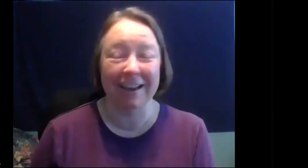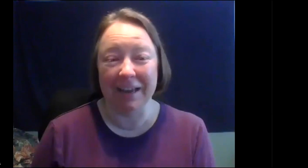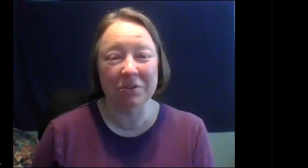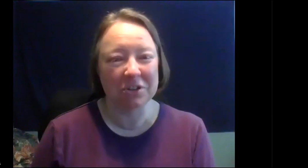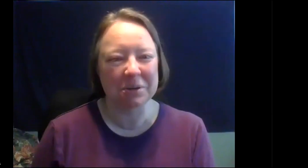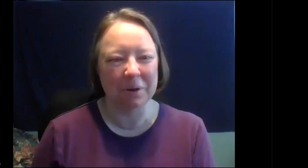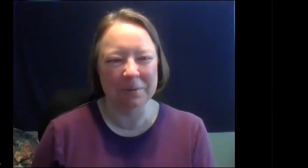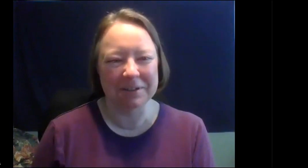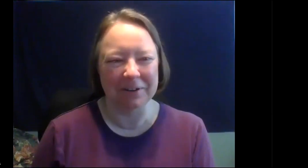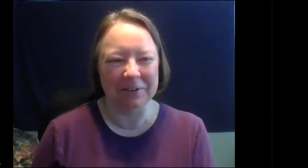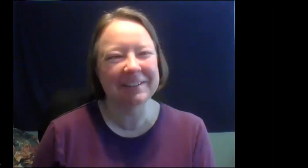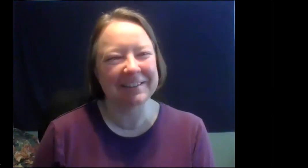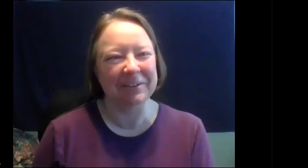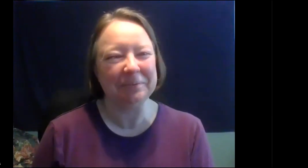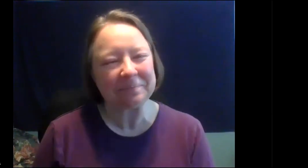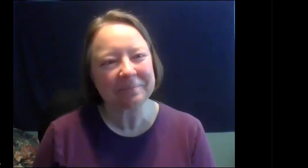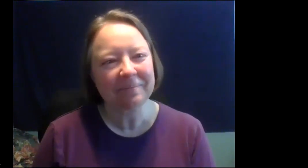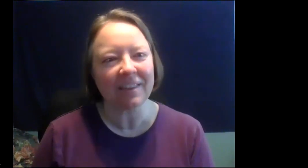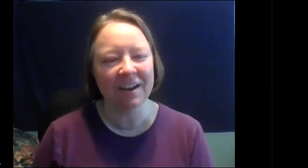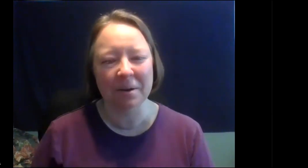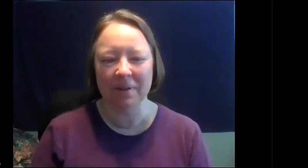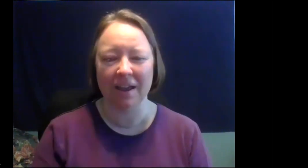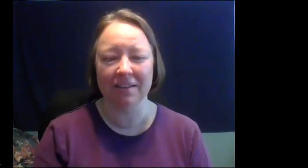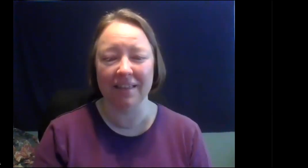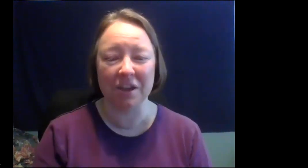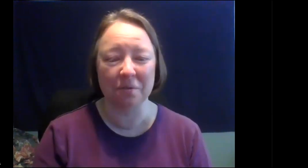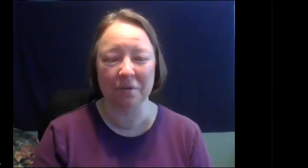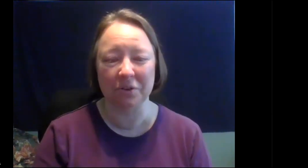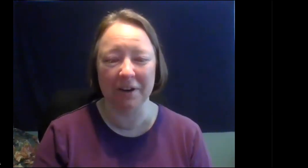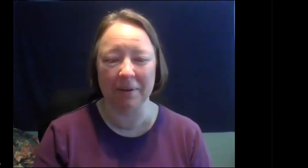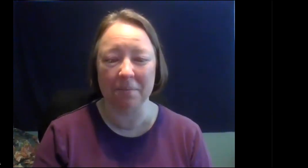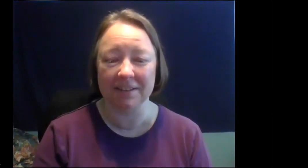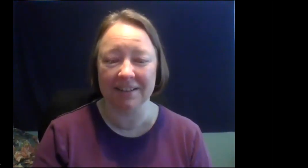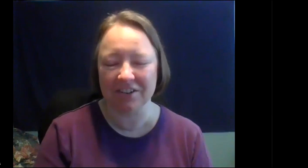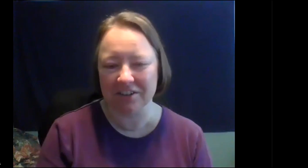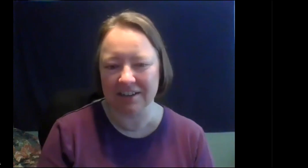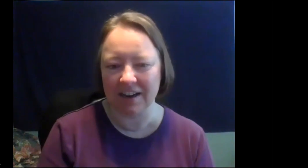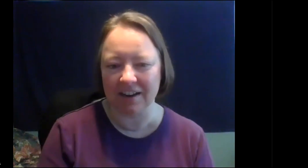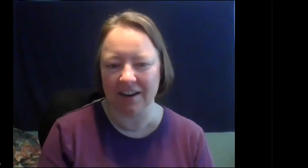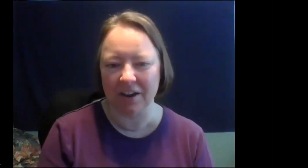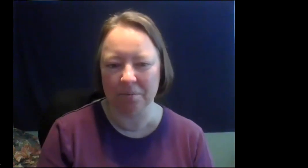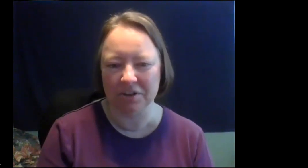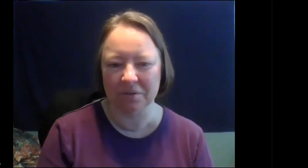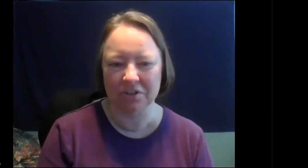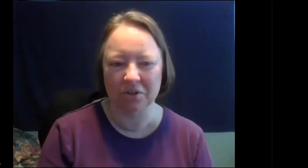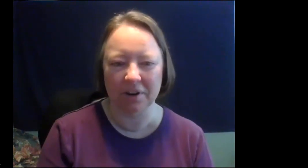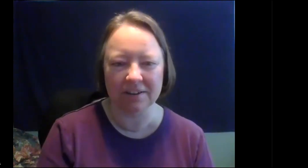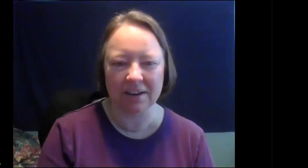sign language just a moment ago. So thank you for joining my presentation today, and I hope that you enjoy it. I'm